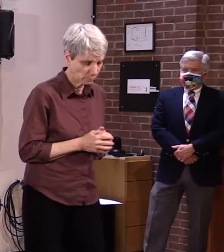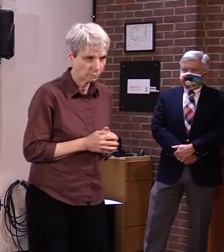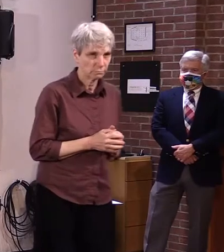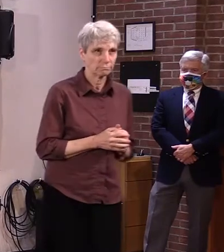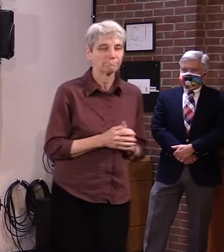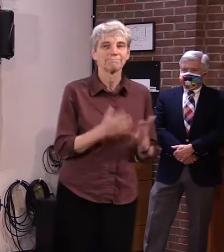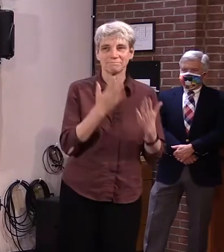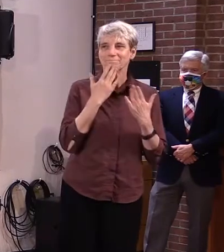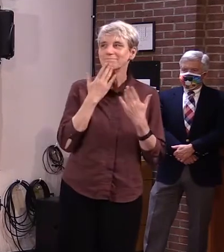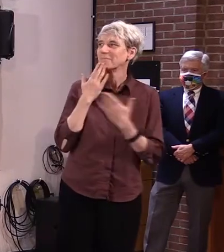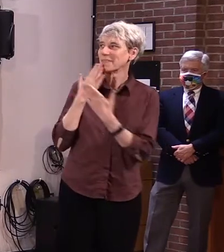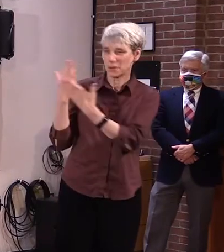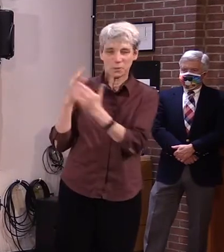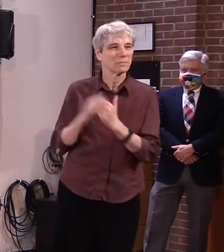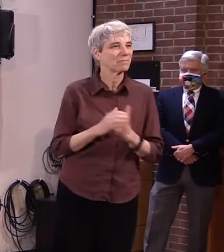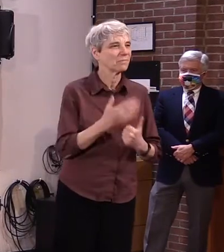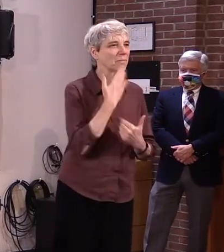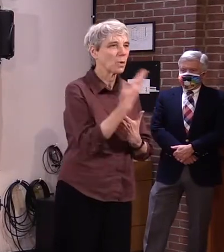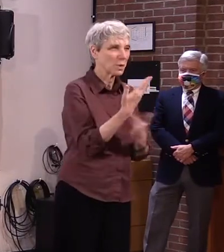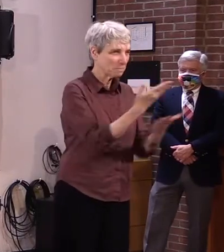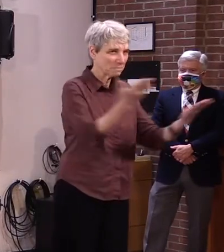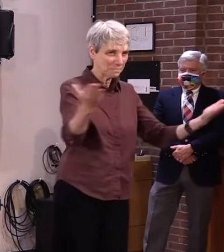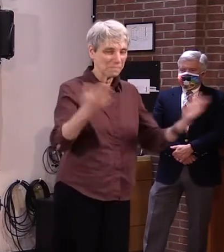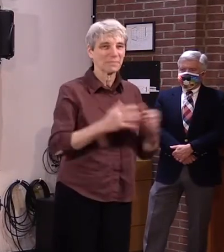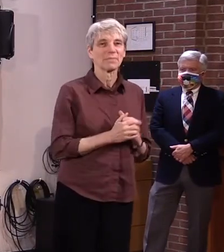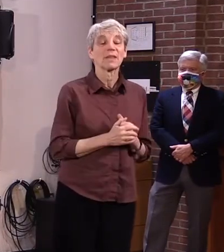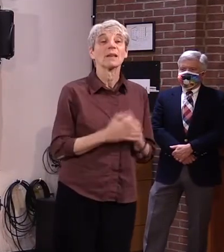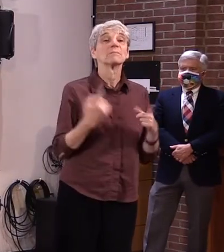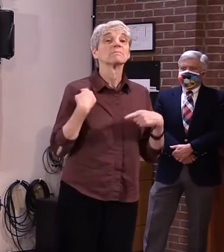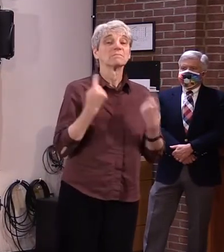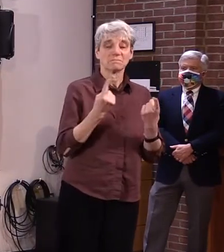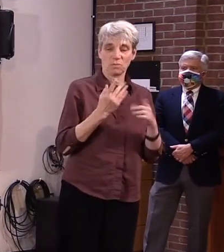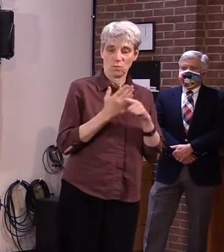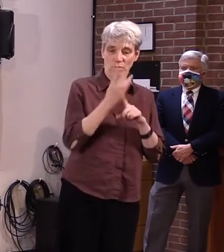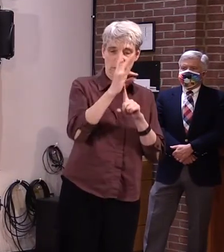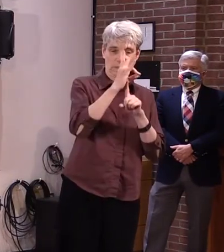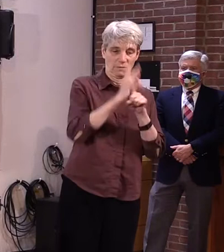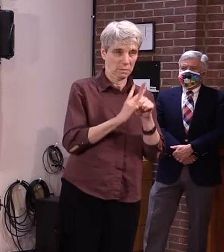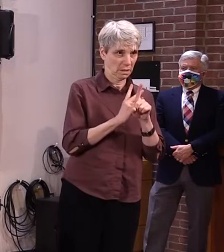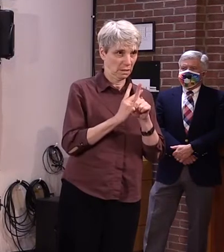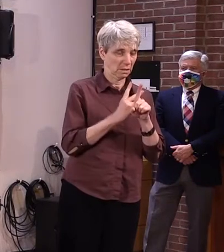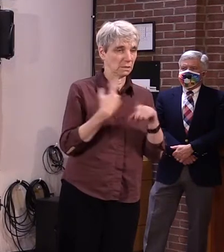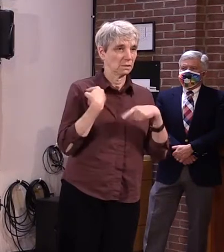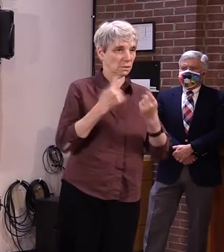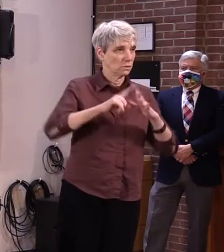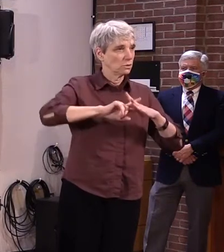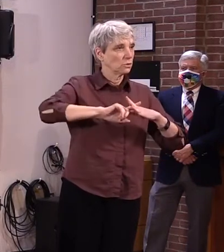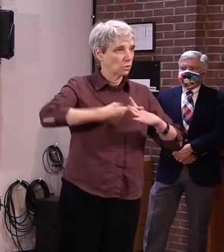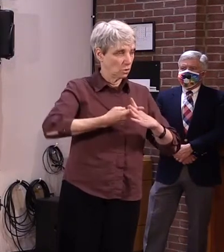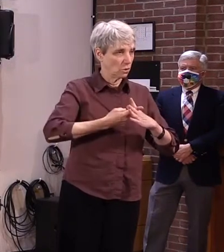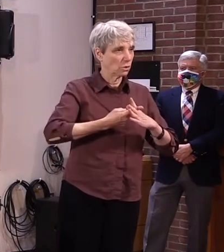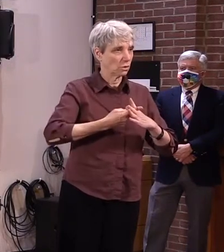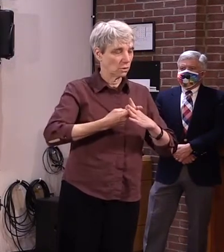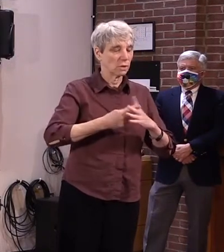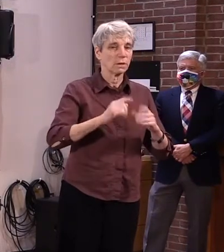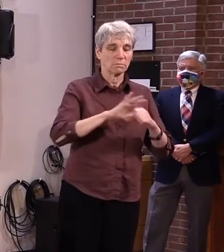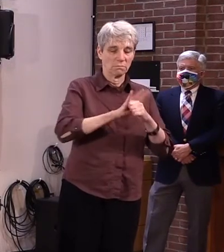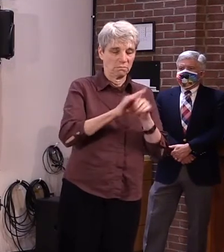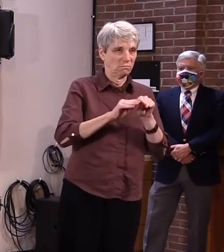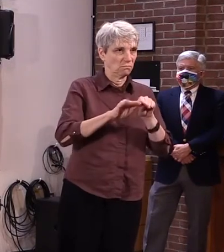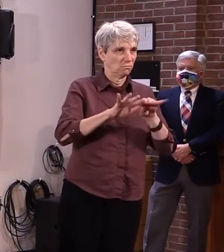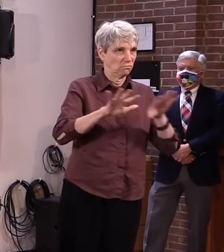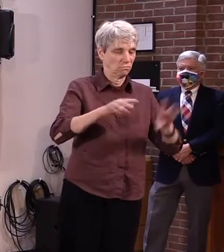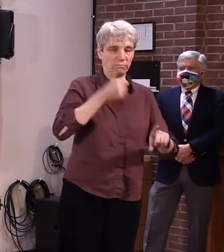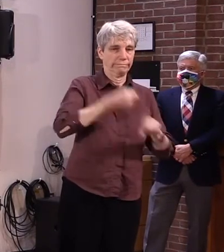Thank you, Governor. Good morning. It's been a little over 7 months since the beginning of the